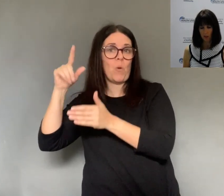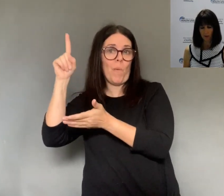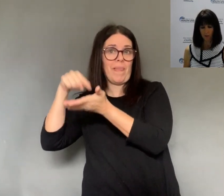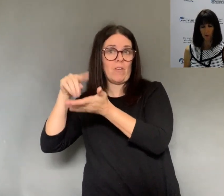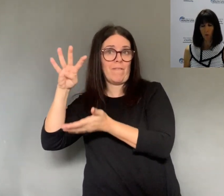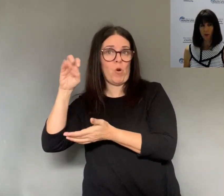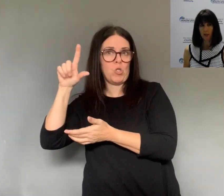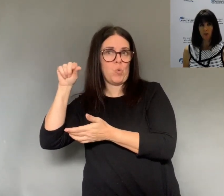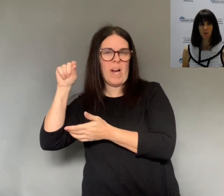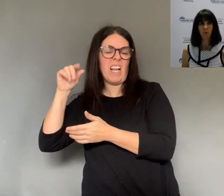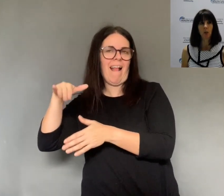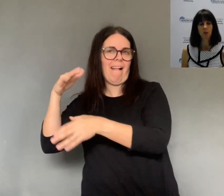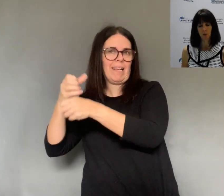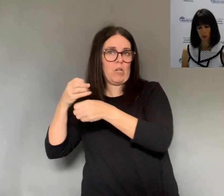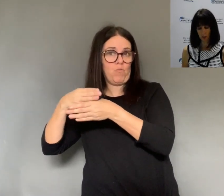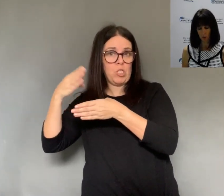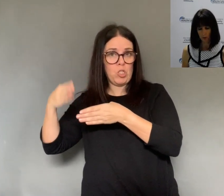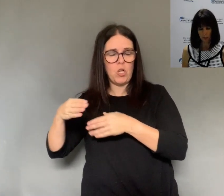we have